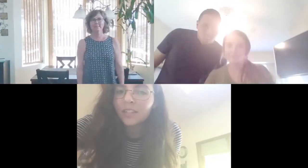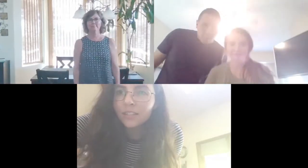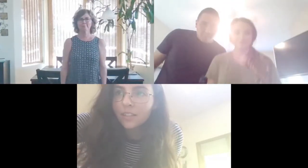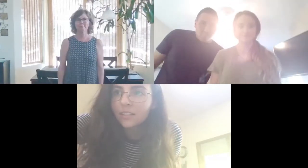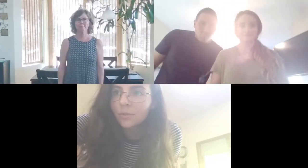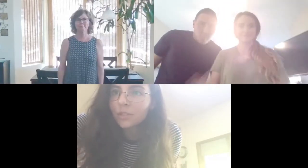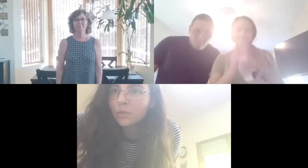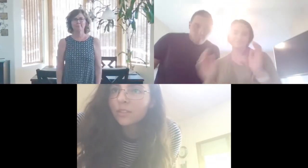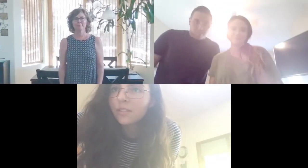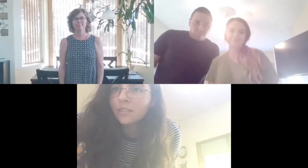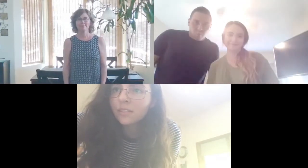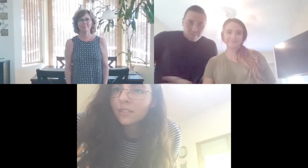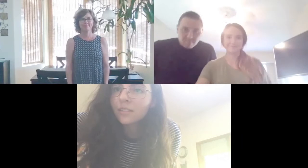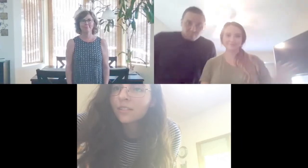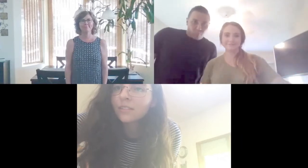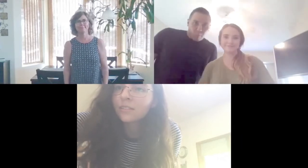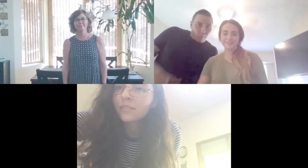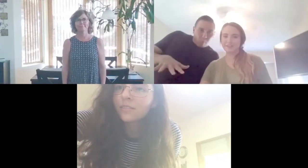Yeah, it was.